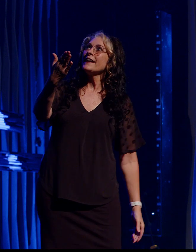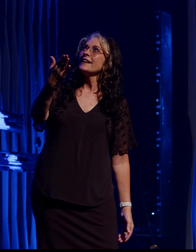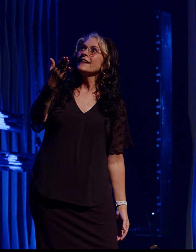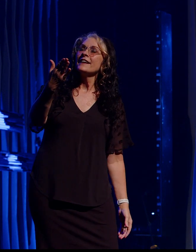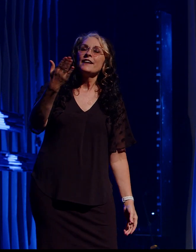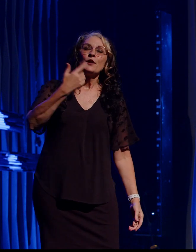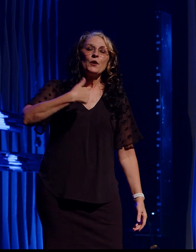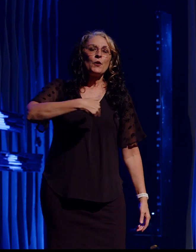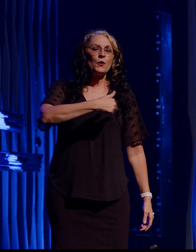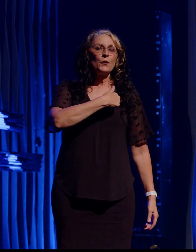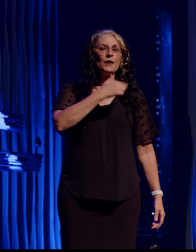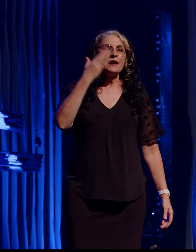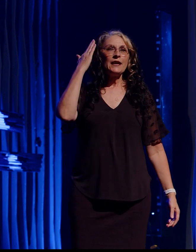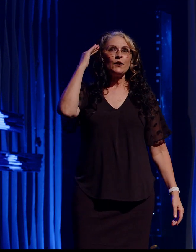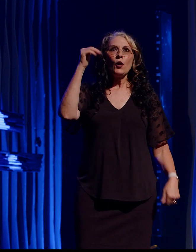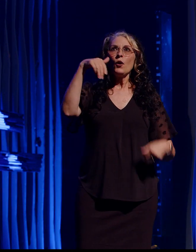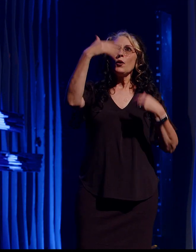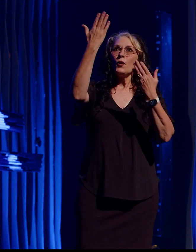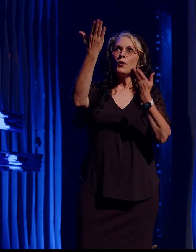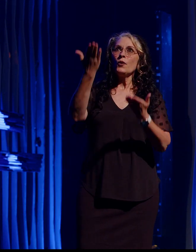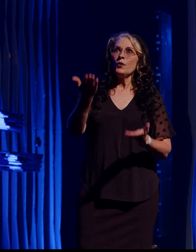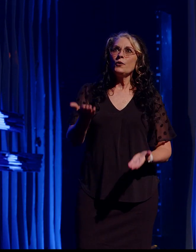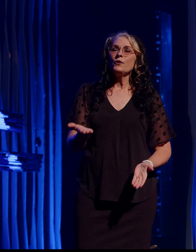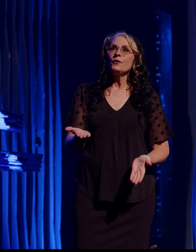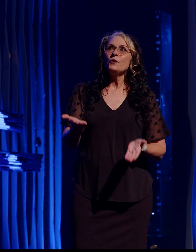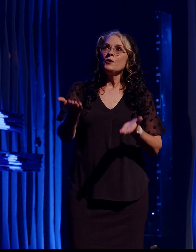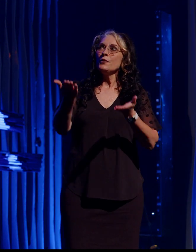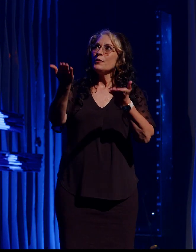We know who you are.